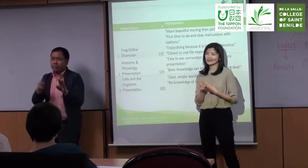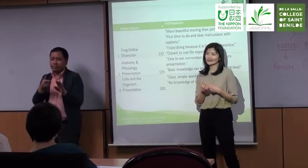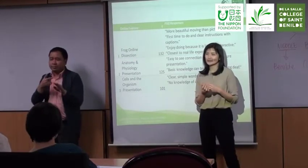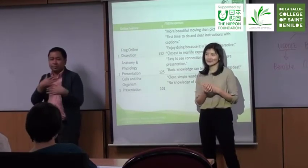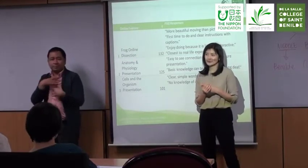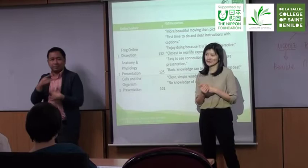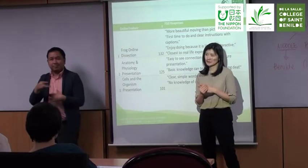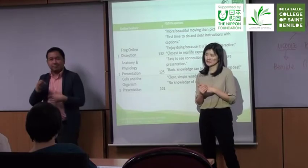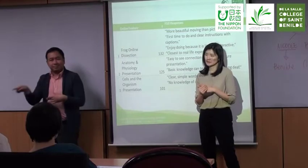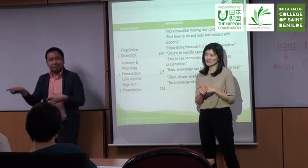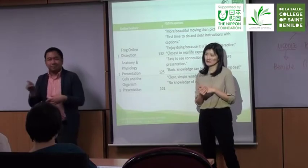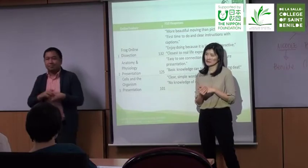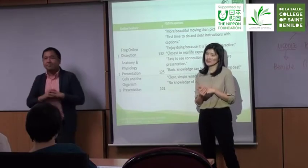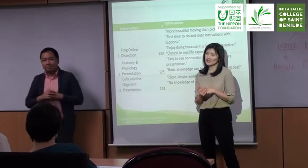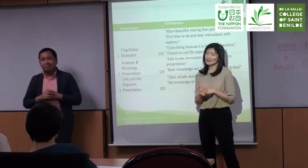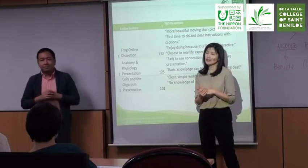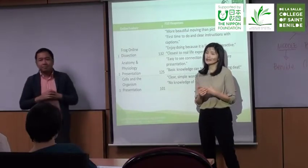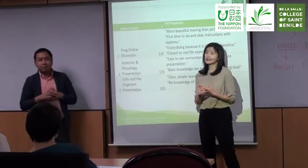like?